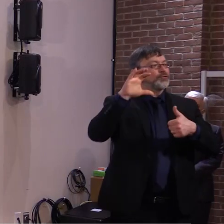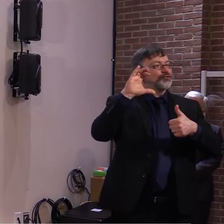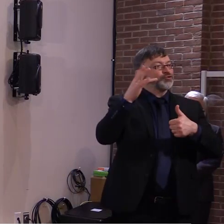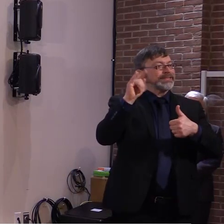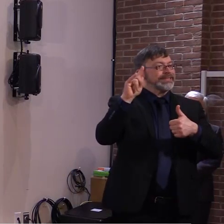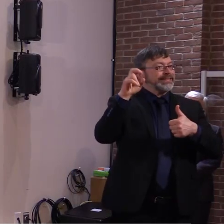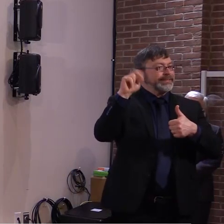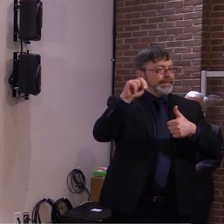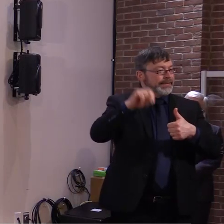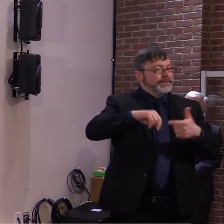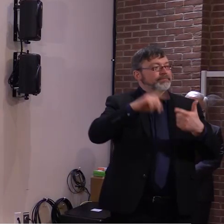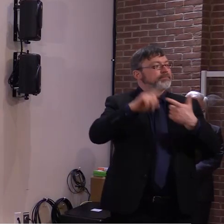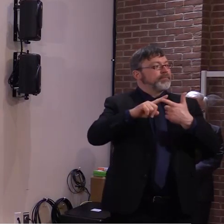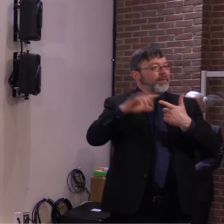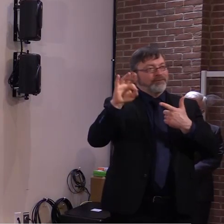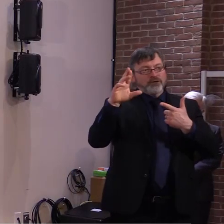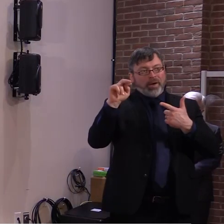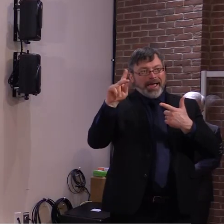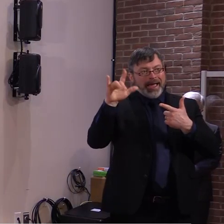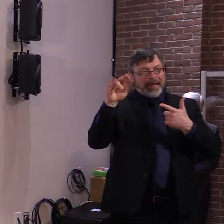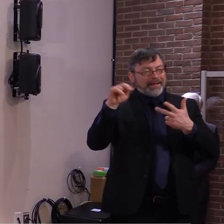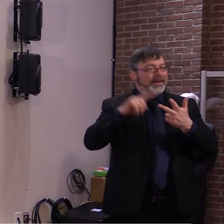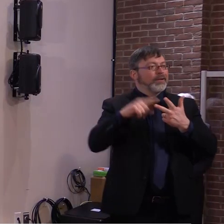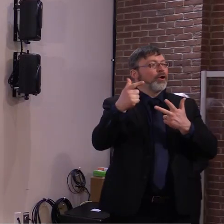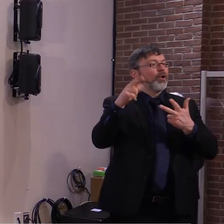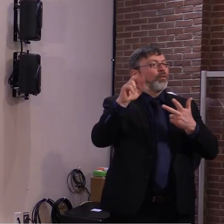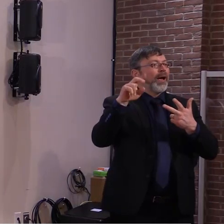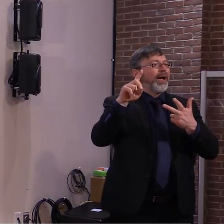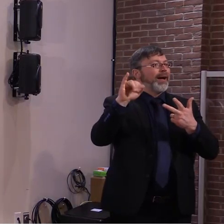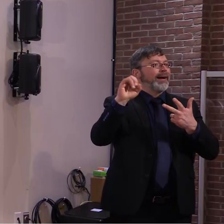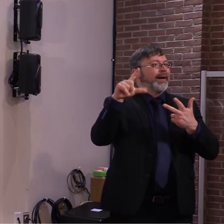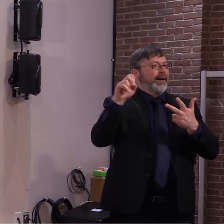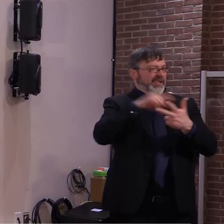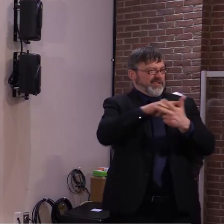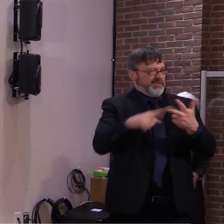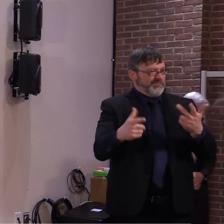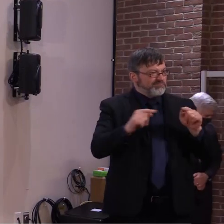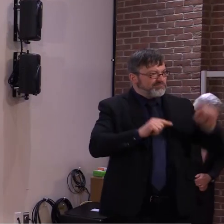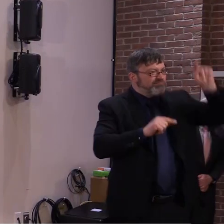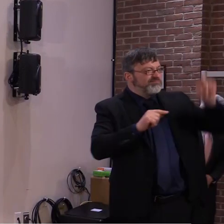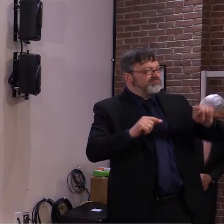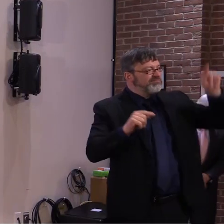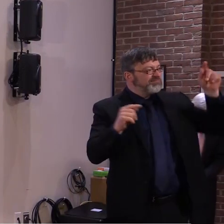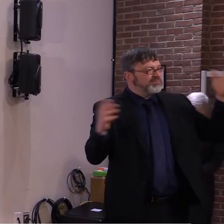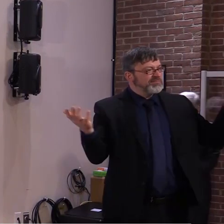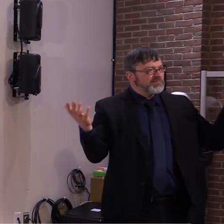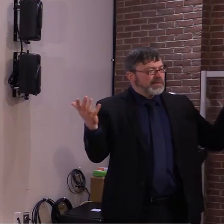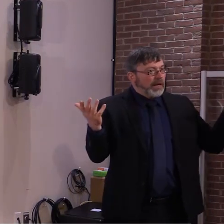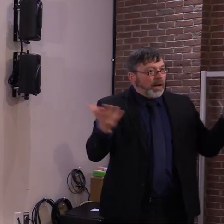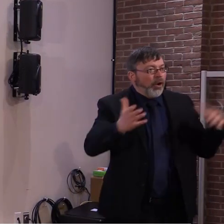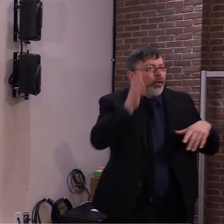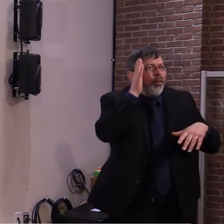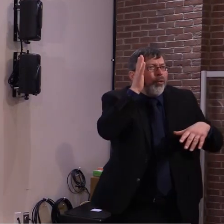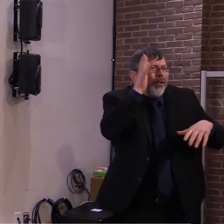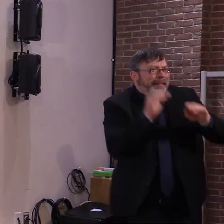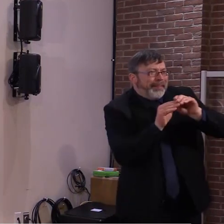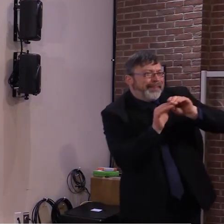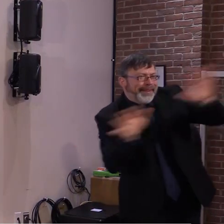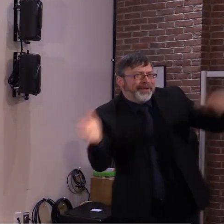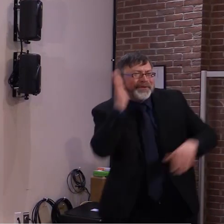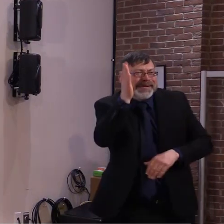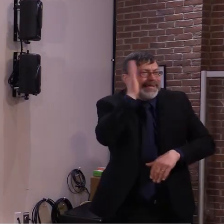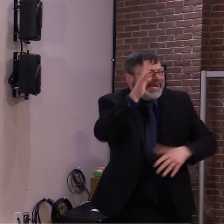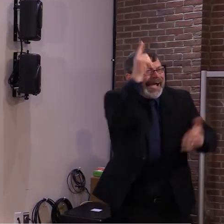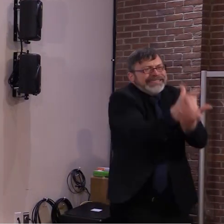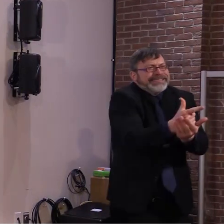if your county is not among those I just named, you should still assume that these more highly contagious variants are